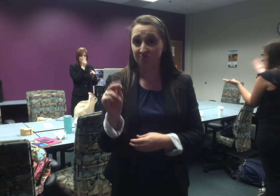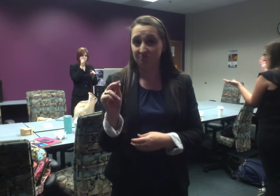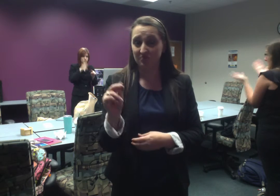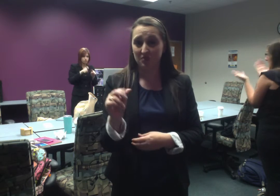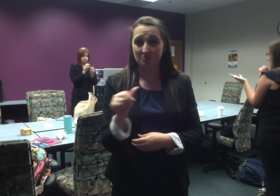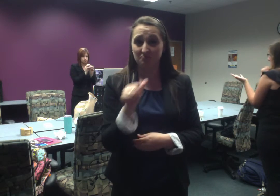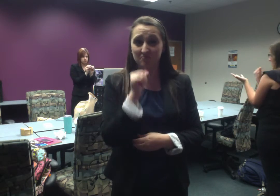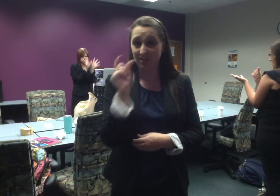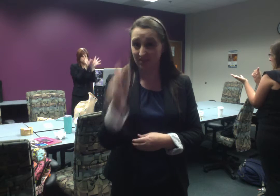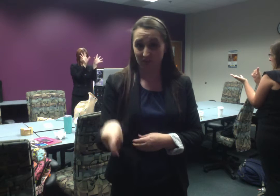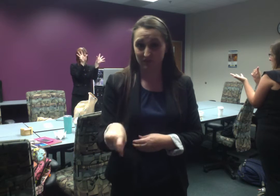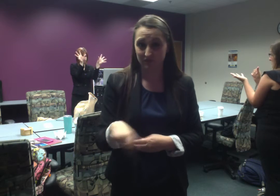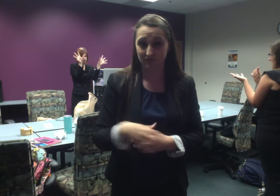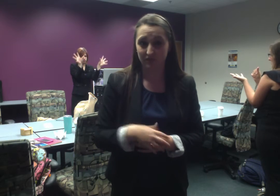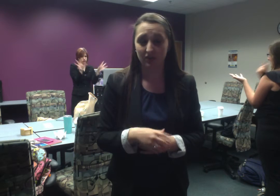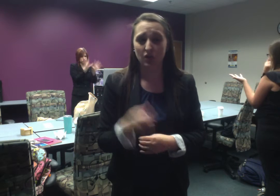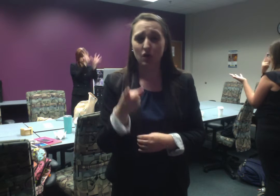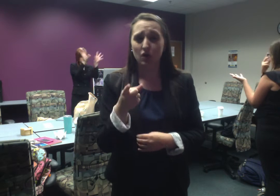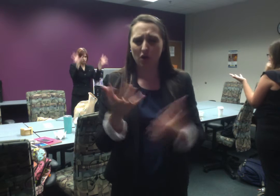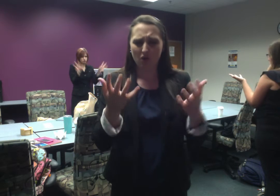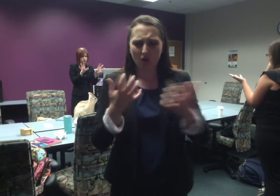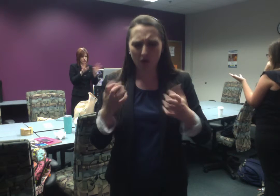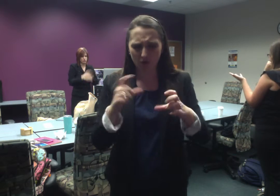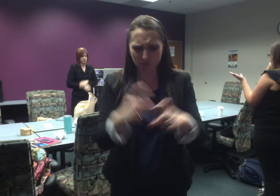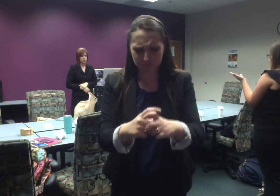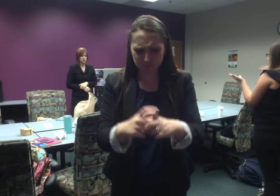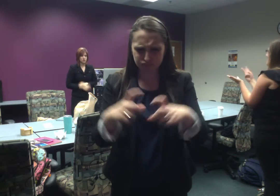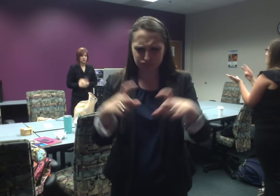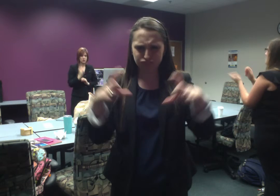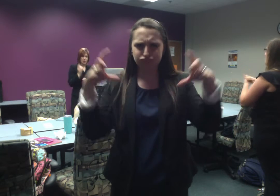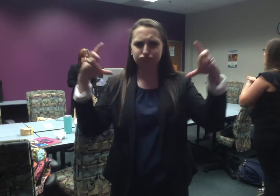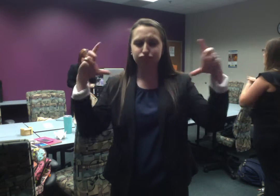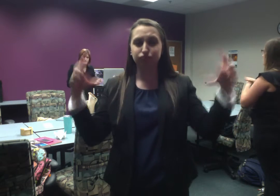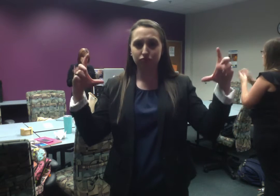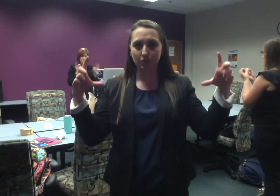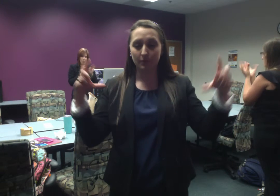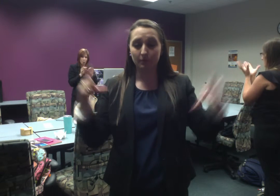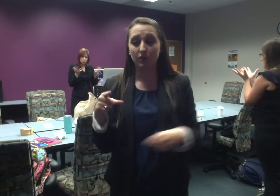the details in the middle, the small, tiny details. You're going to pretend your eyes are like a magnifying glass.